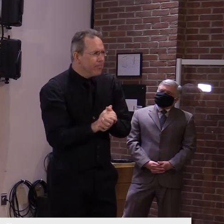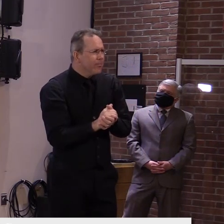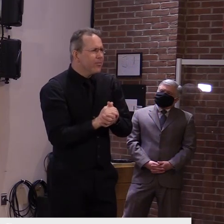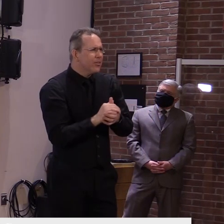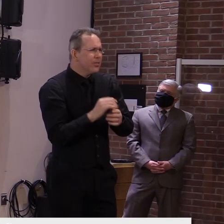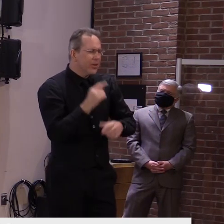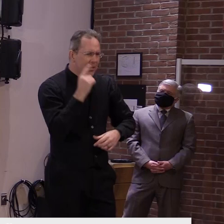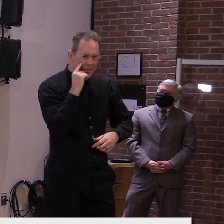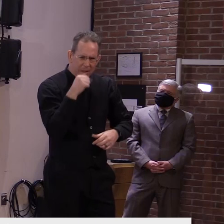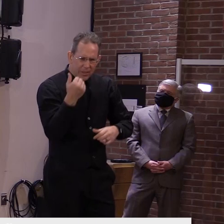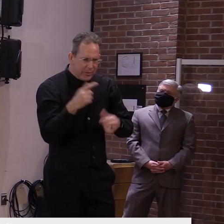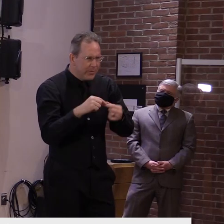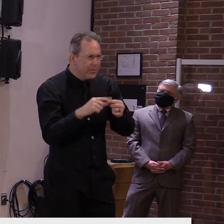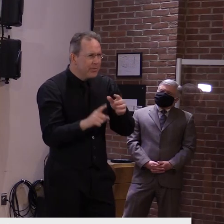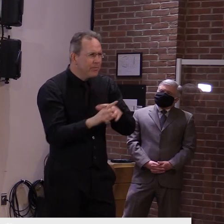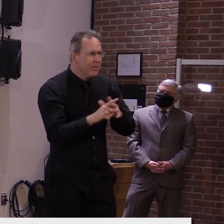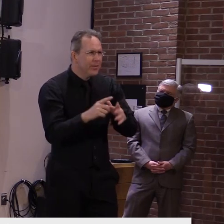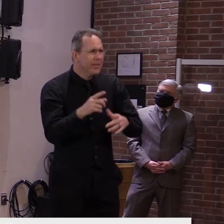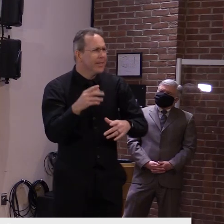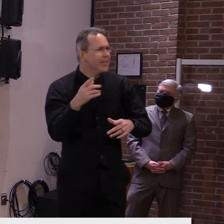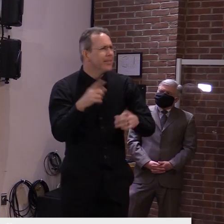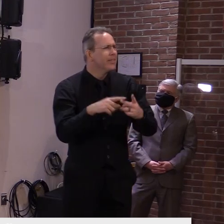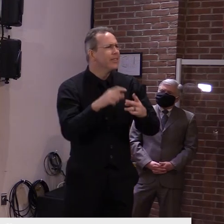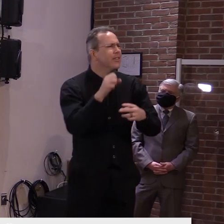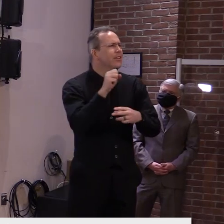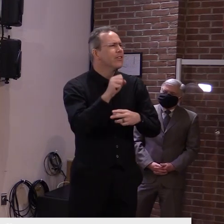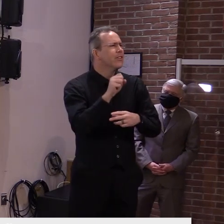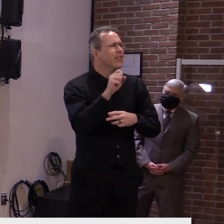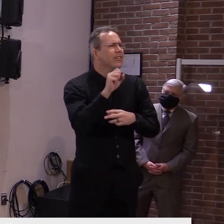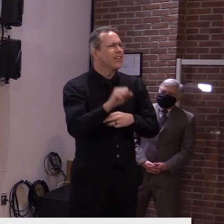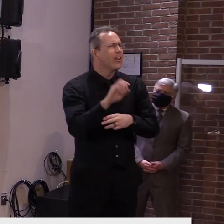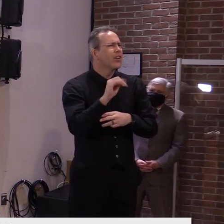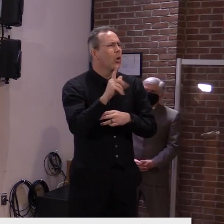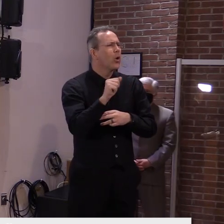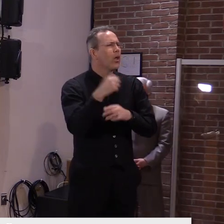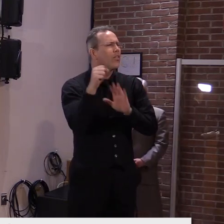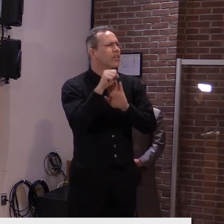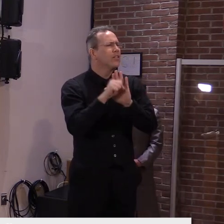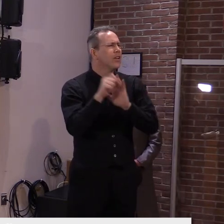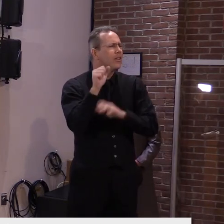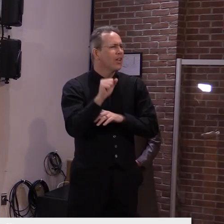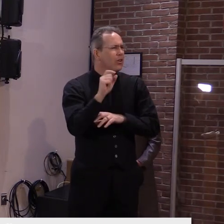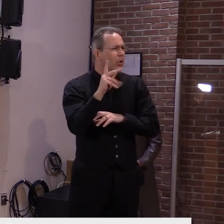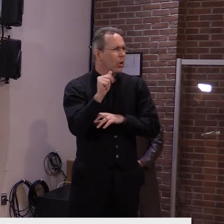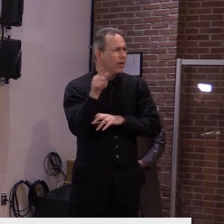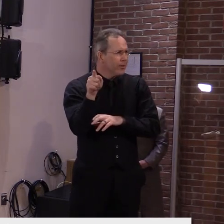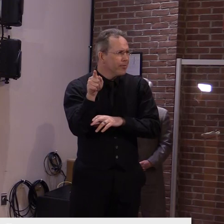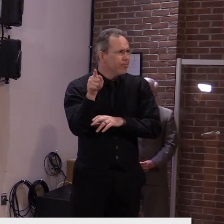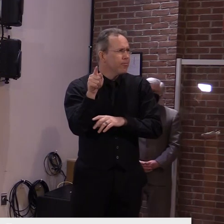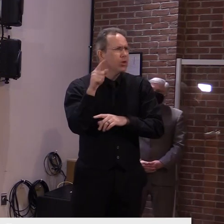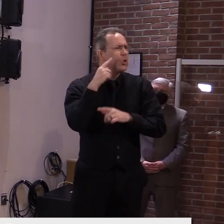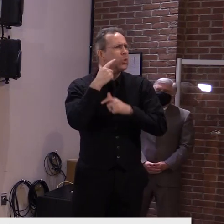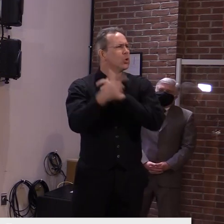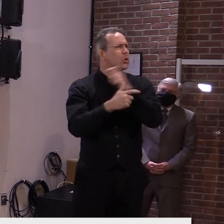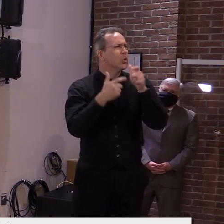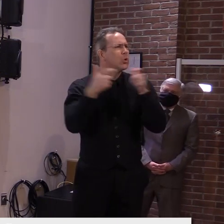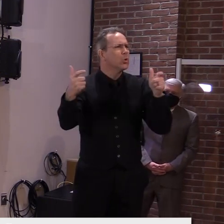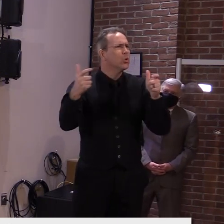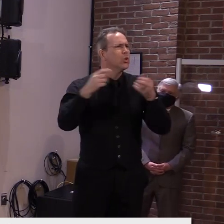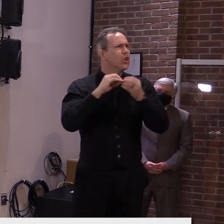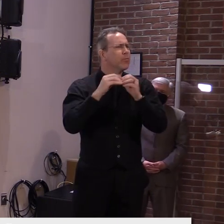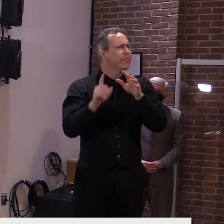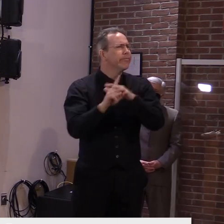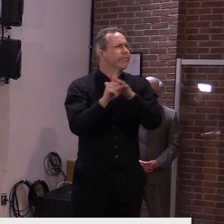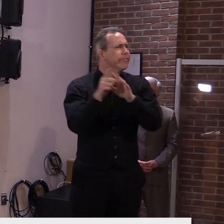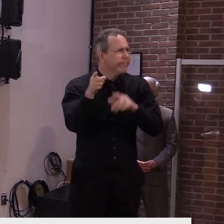the Dakotas was, I think it was 50% positivity rate at that point. And then we thought it was incredibly high